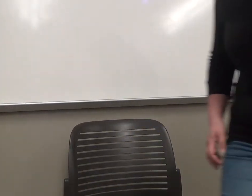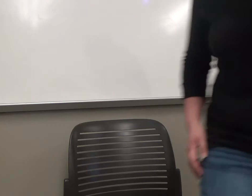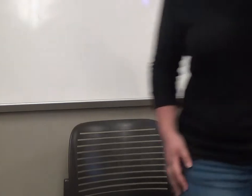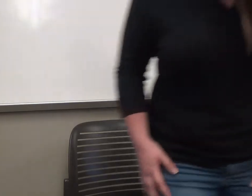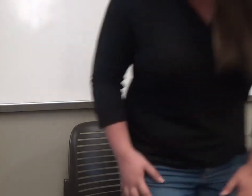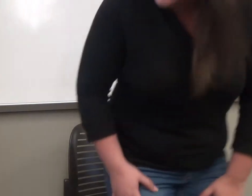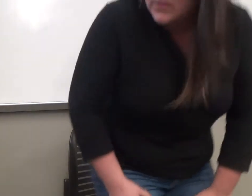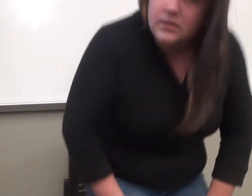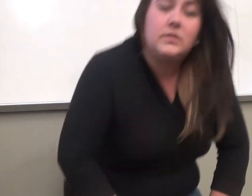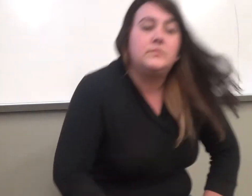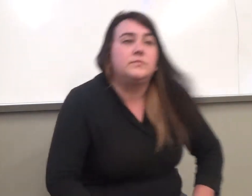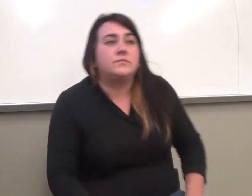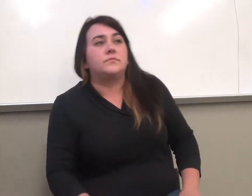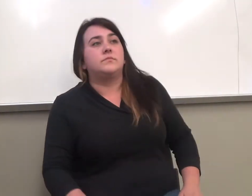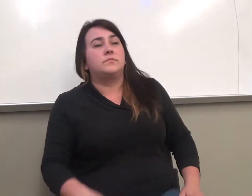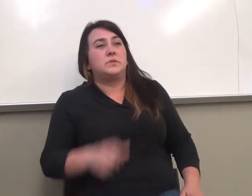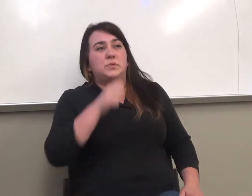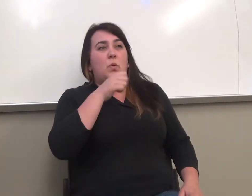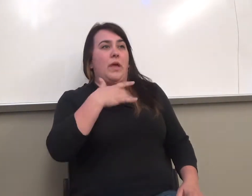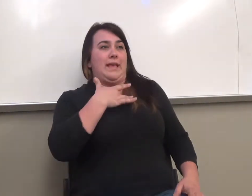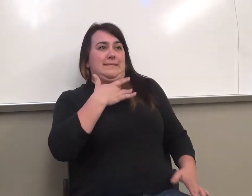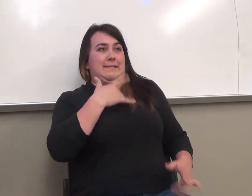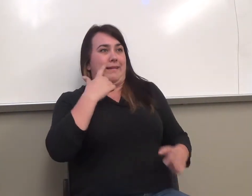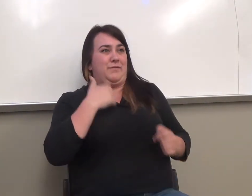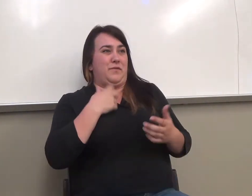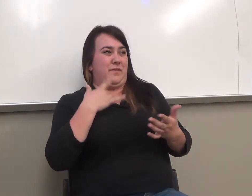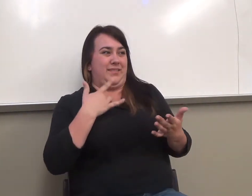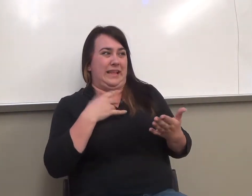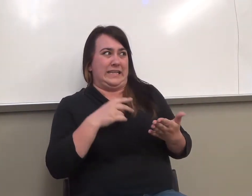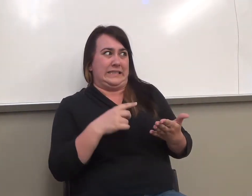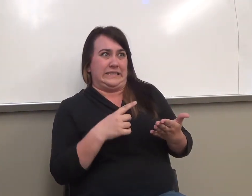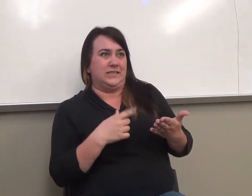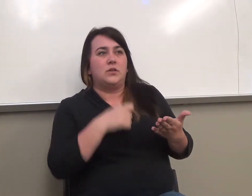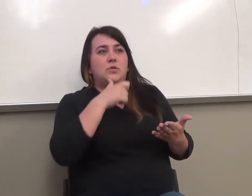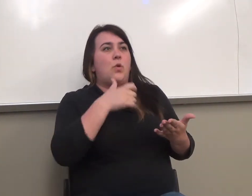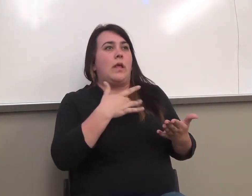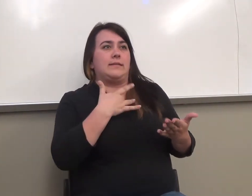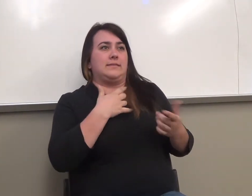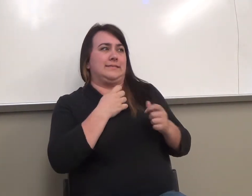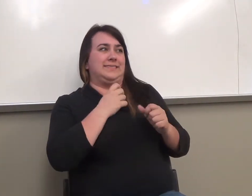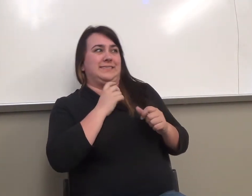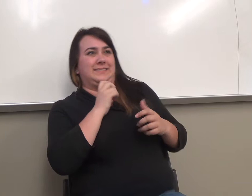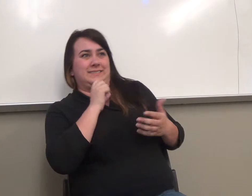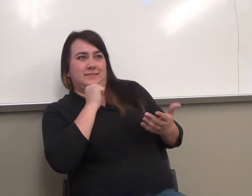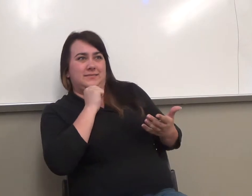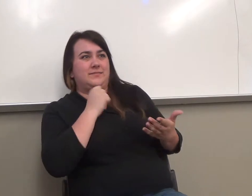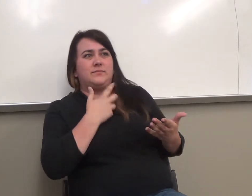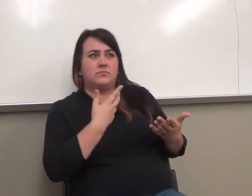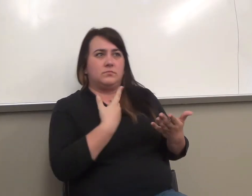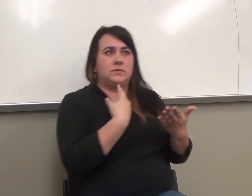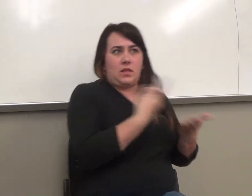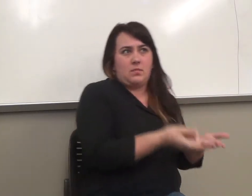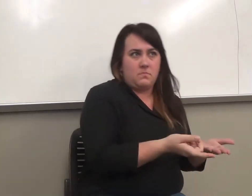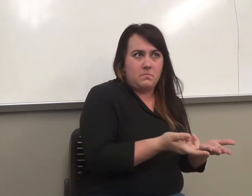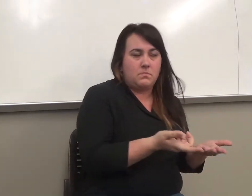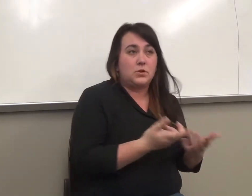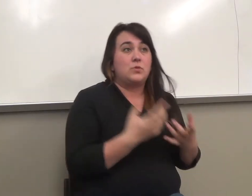The self-edit sheet, I'm also going to turn out this. So this you're going to fill in and return to the person today.